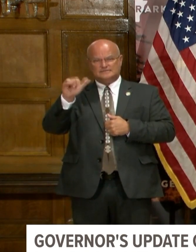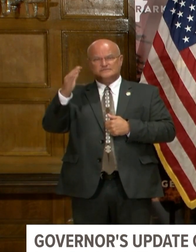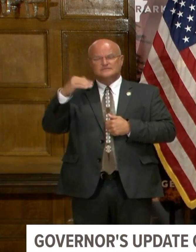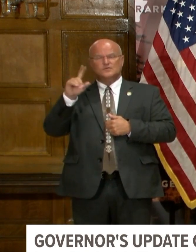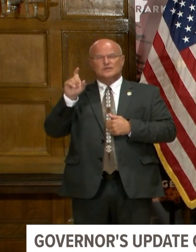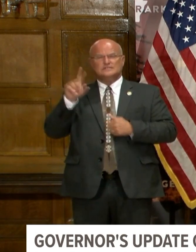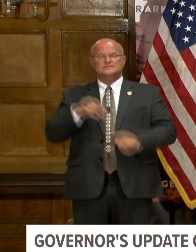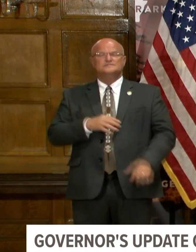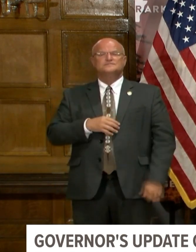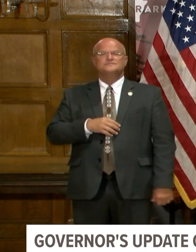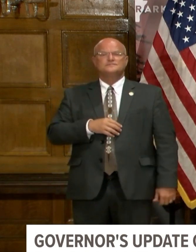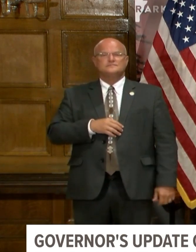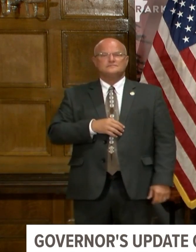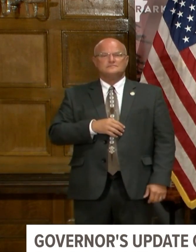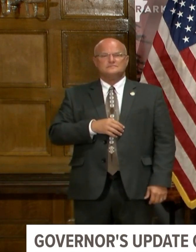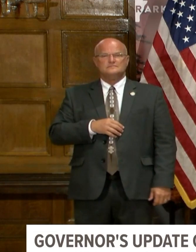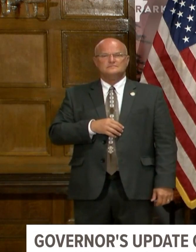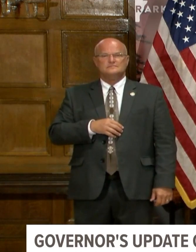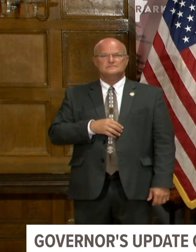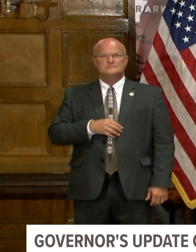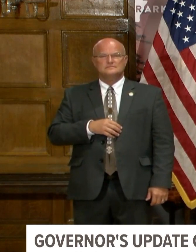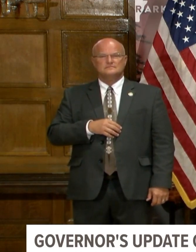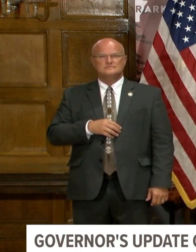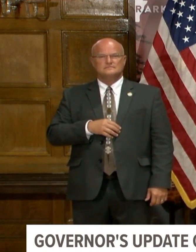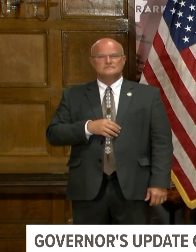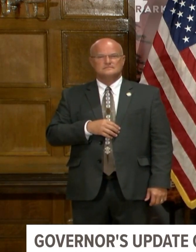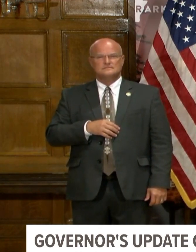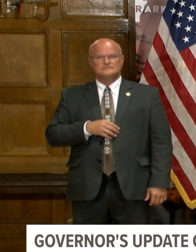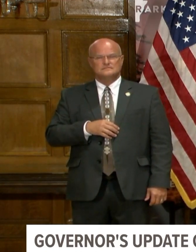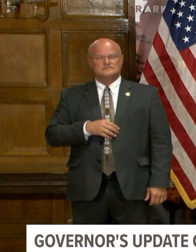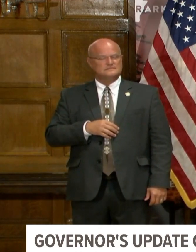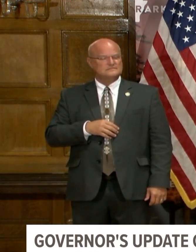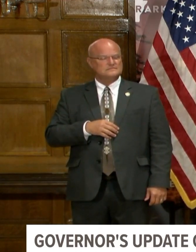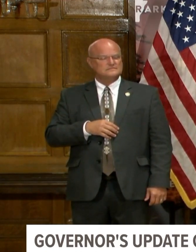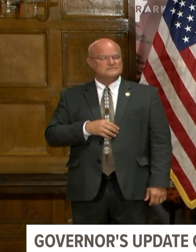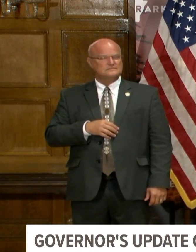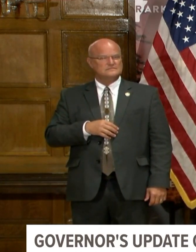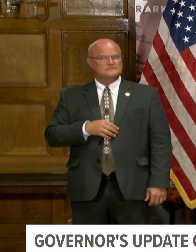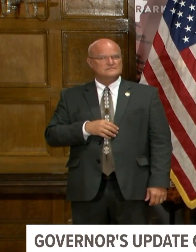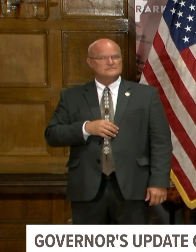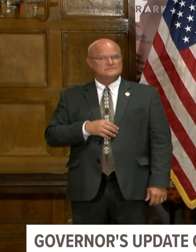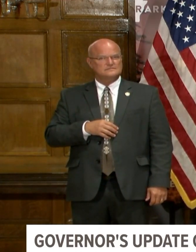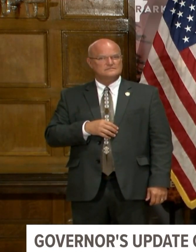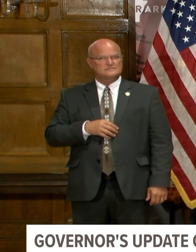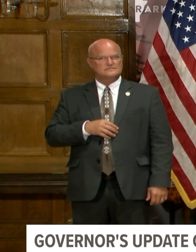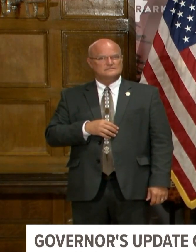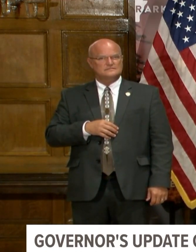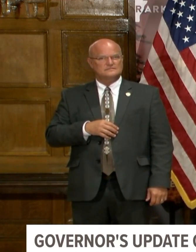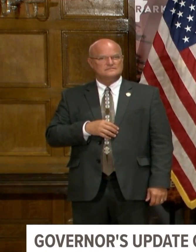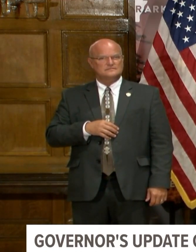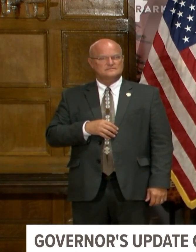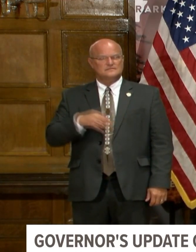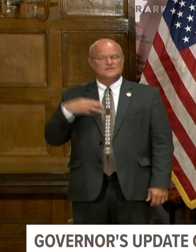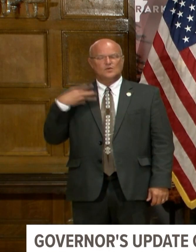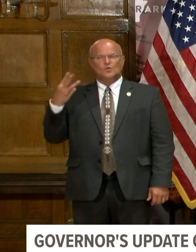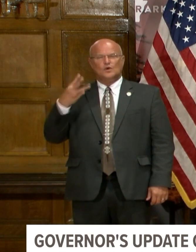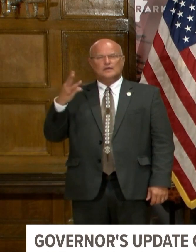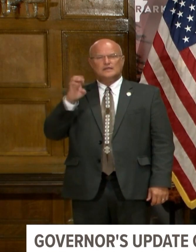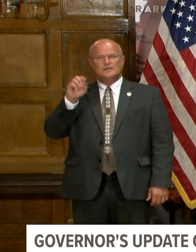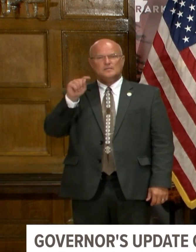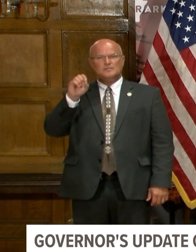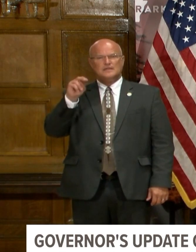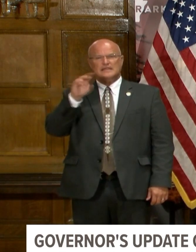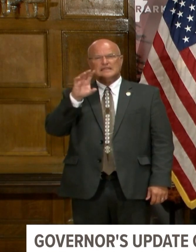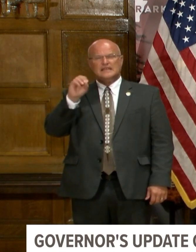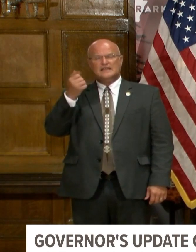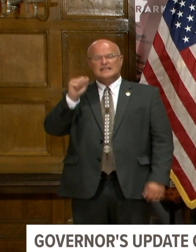Next question. Governor, in 2020 news, can the spike in Washington and Benton counties be